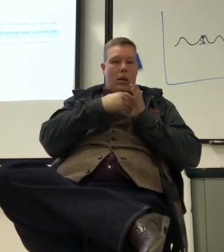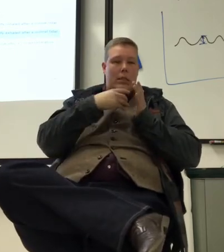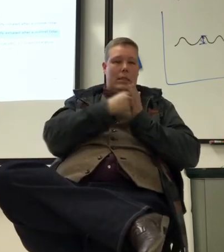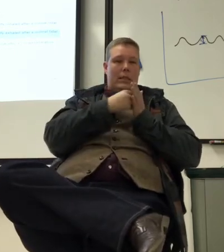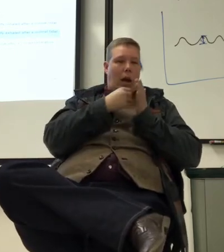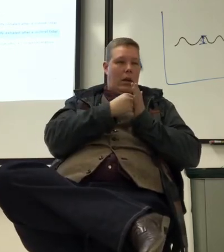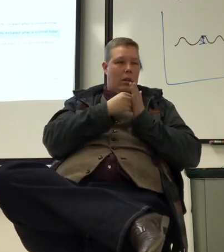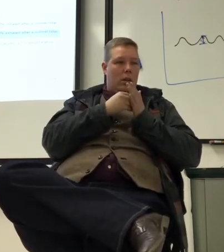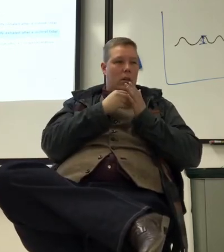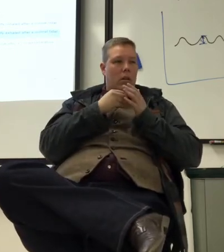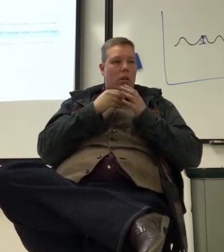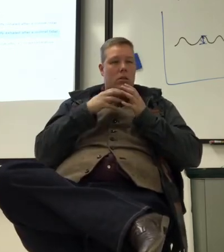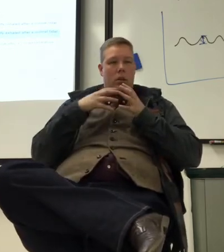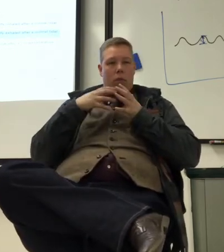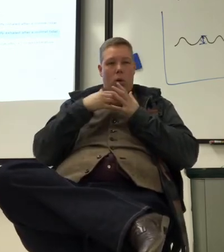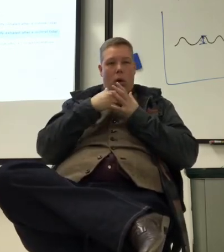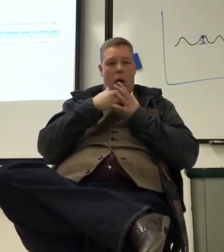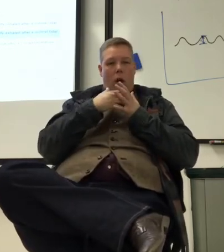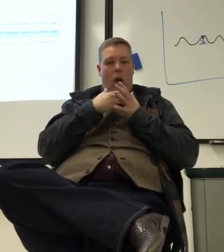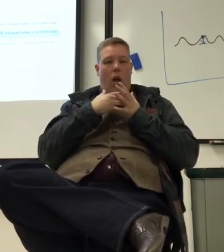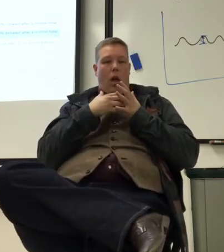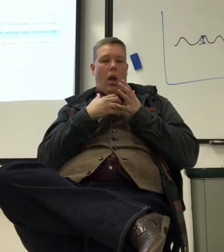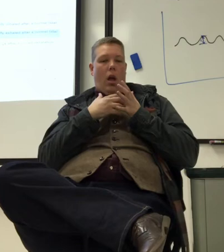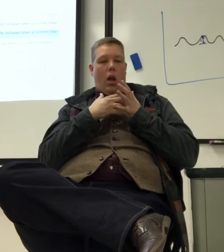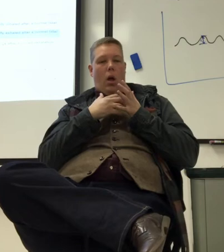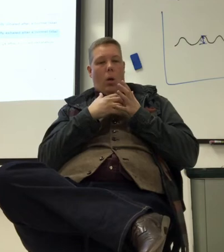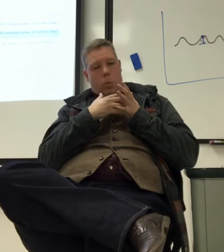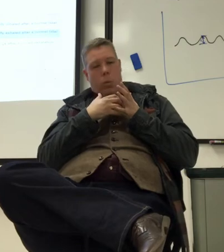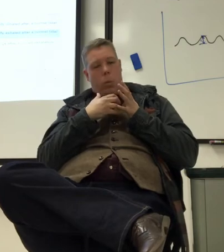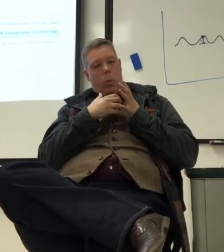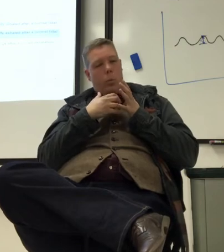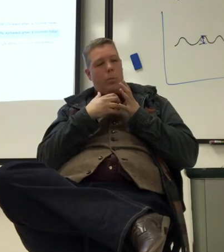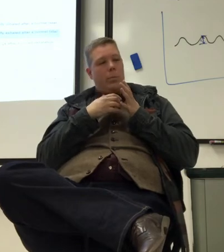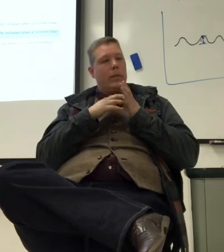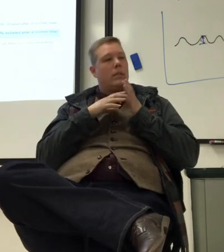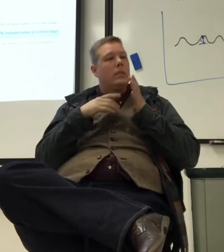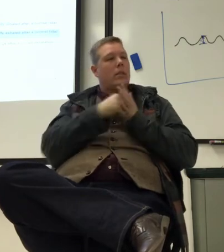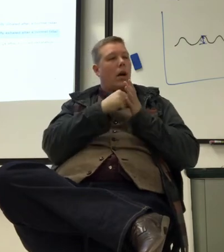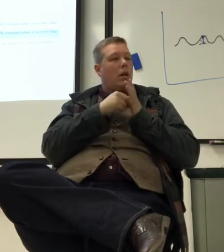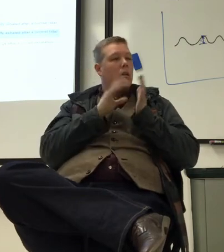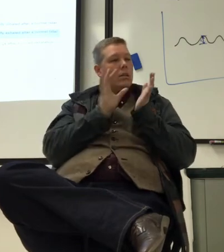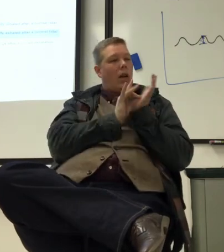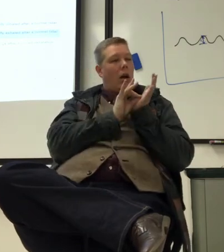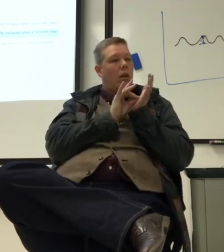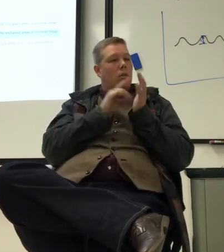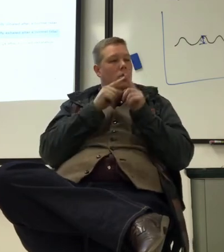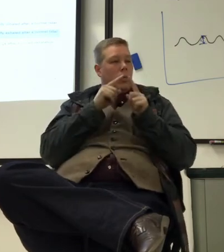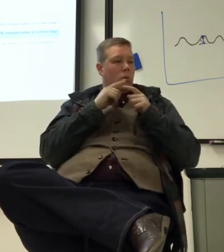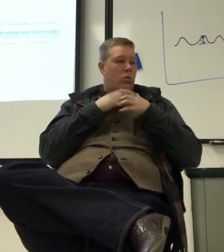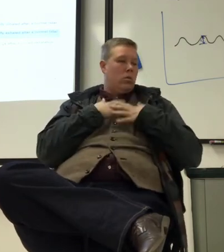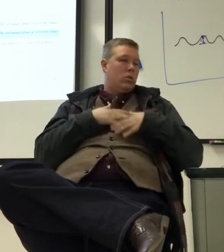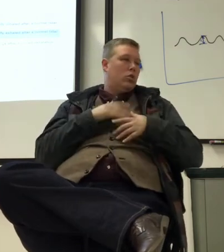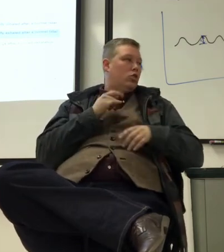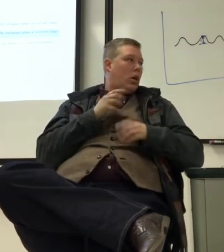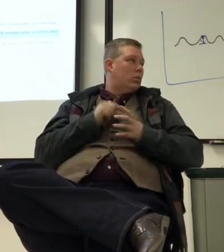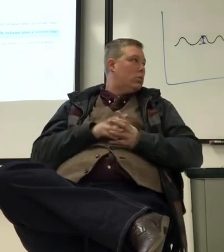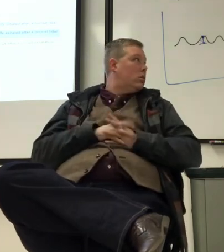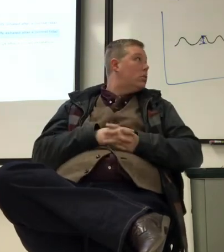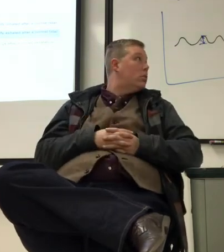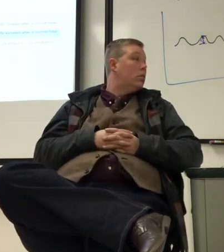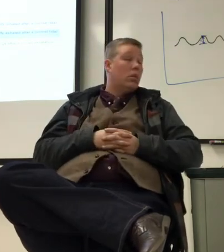in your lungs that you can't get rid of. Now, we can take some of these volumes and measure capacities.